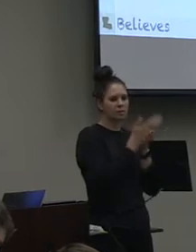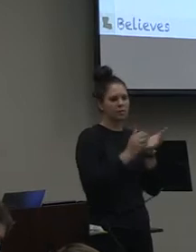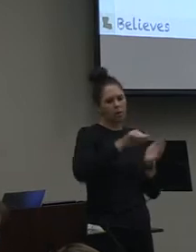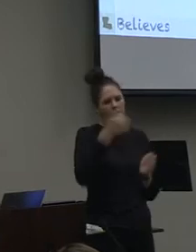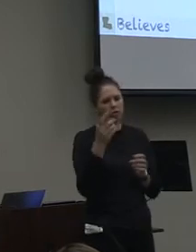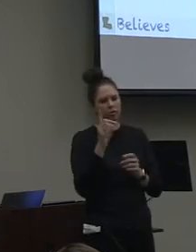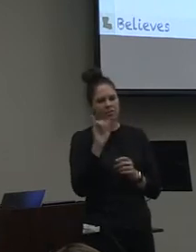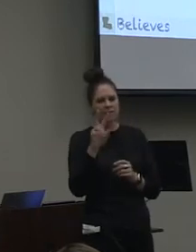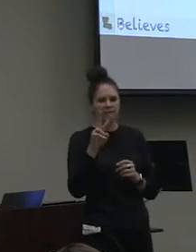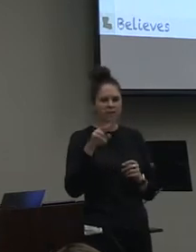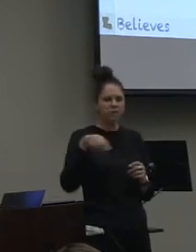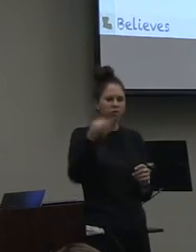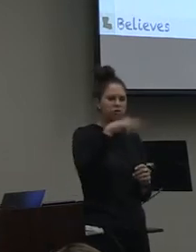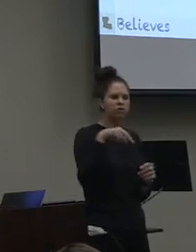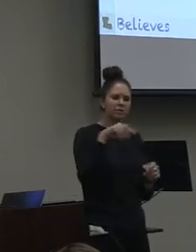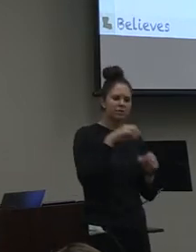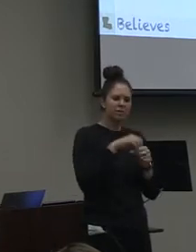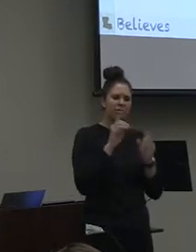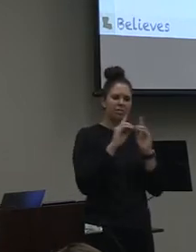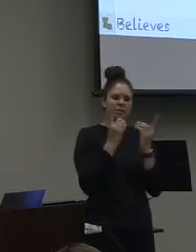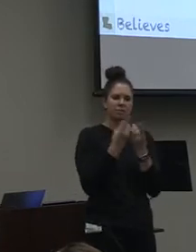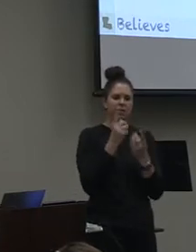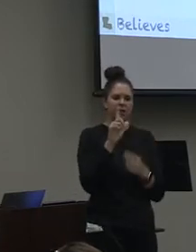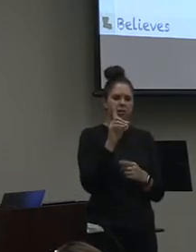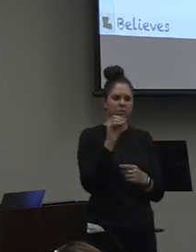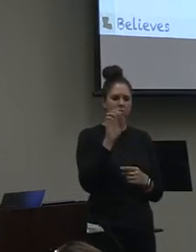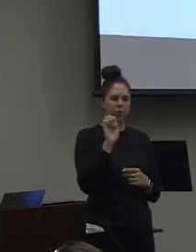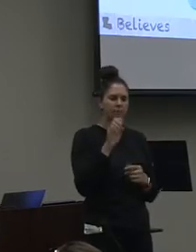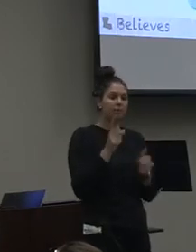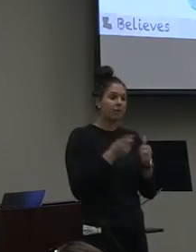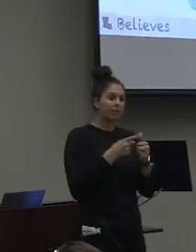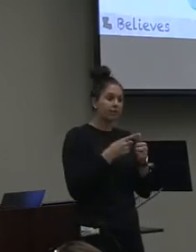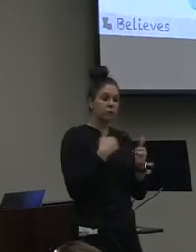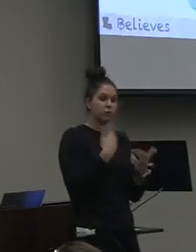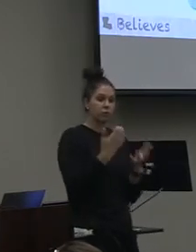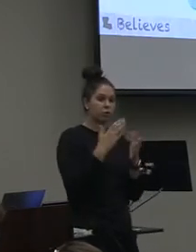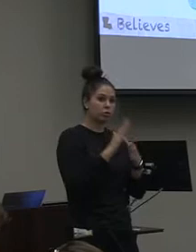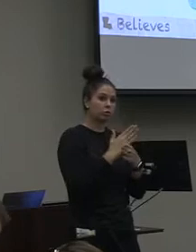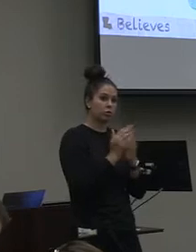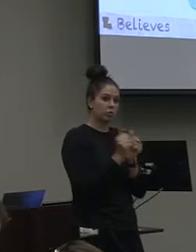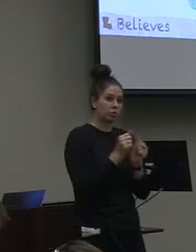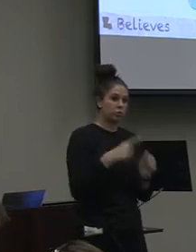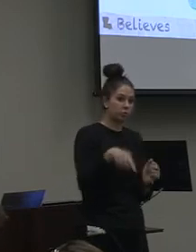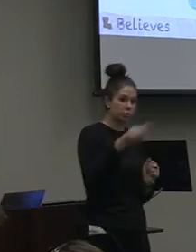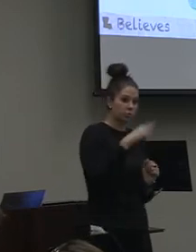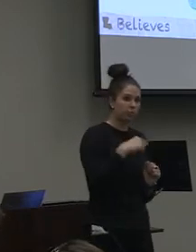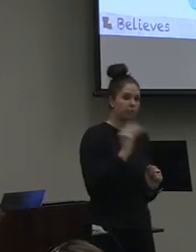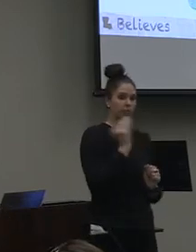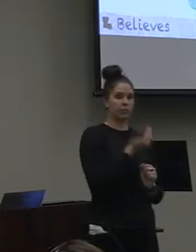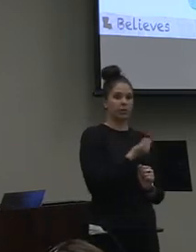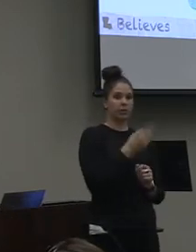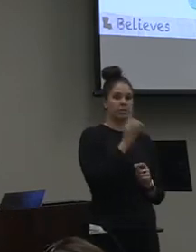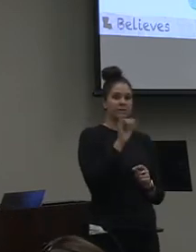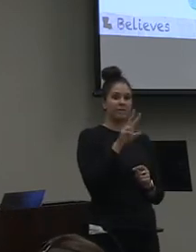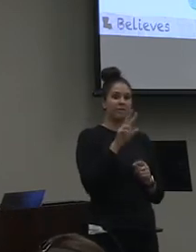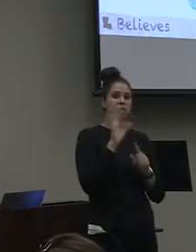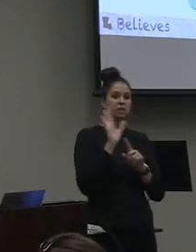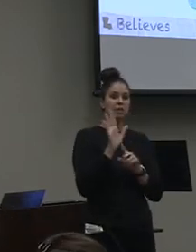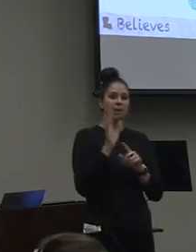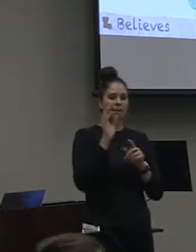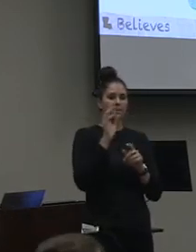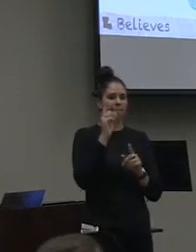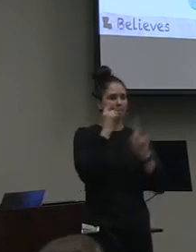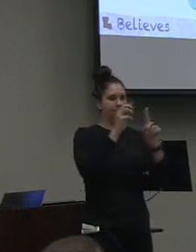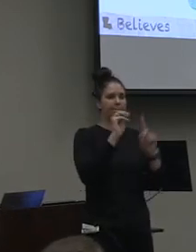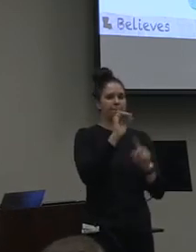divisions across the department. So the first thing I would like to share with you is our division's mission, and that